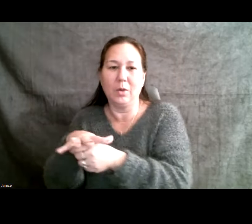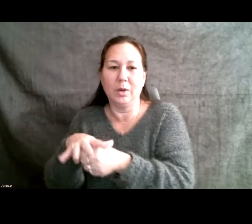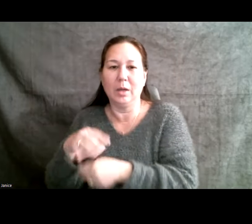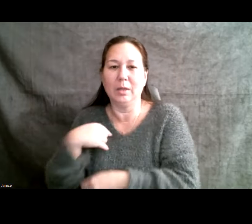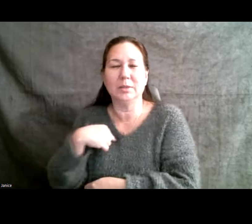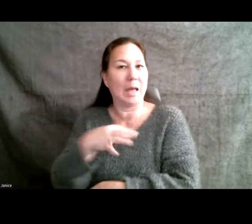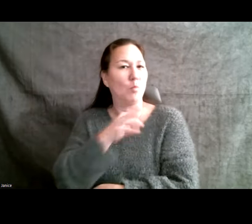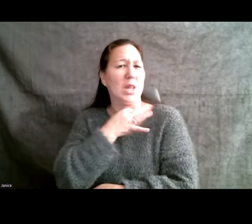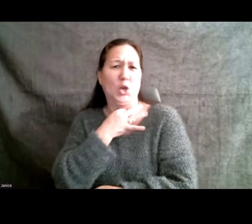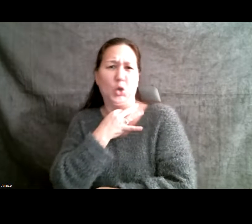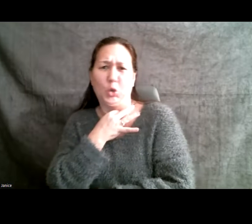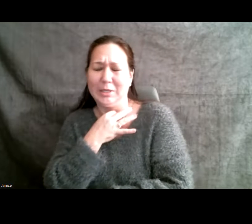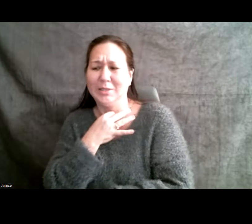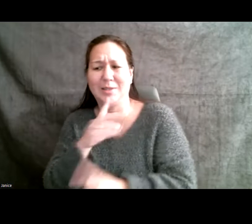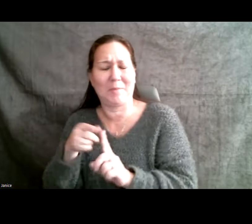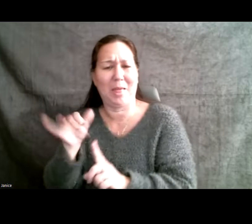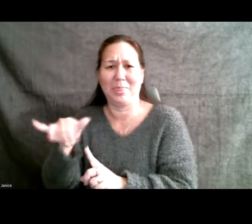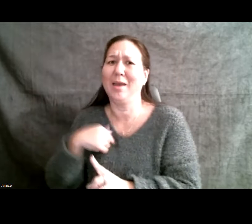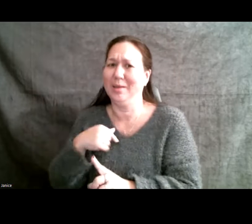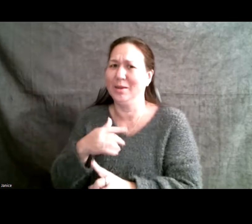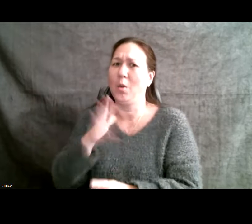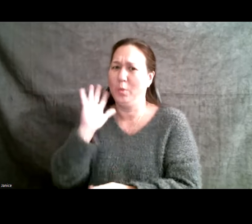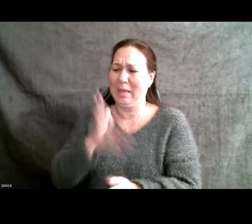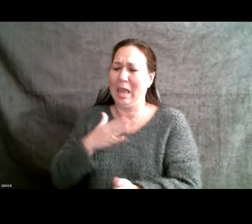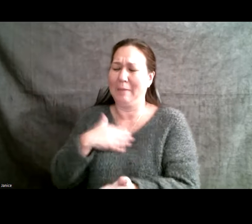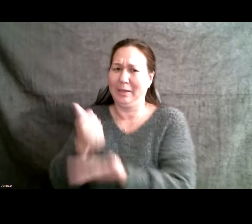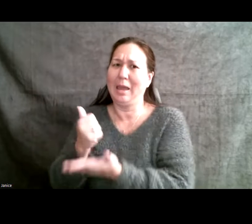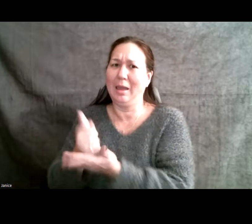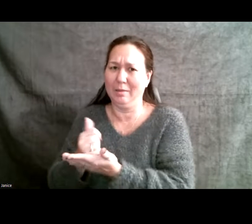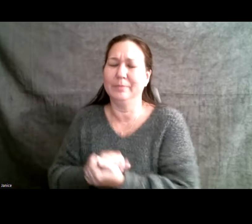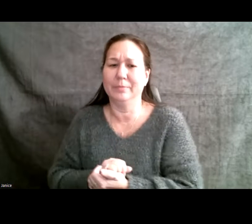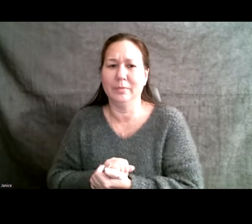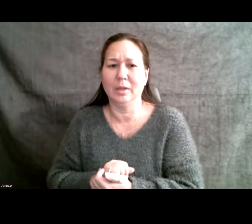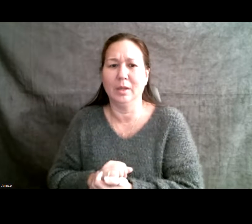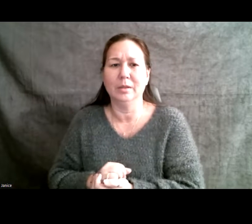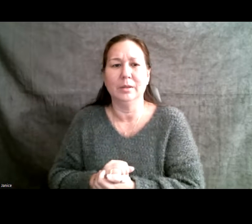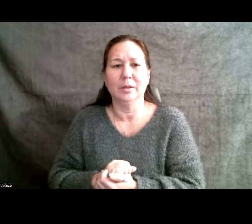about how we could make that work and where it's falling flat or not working.